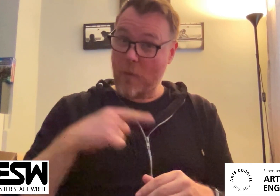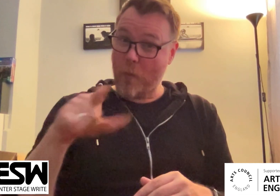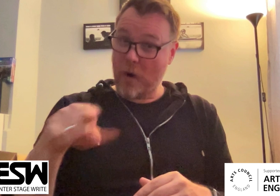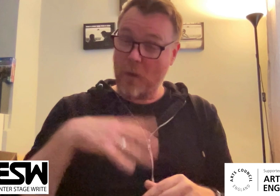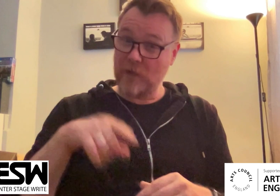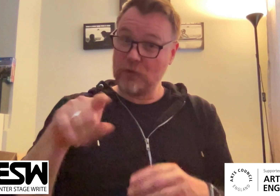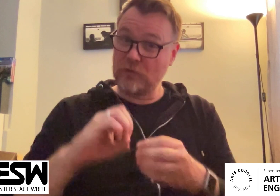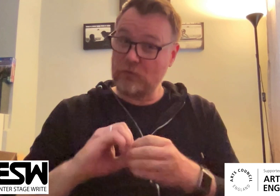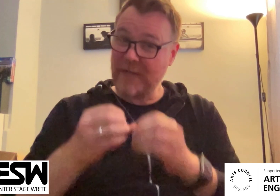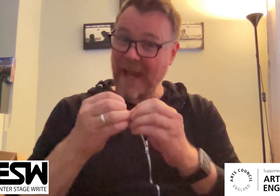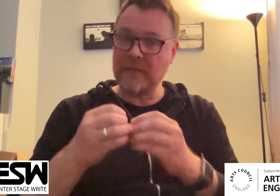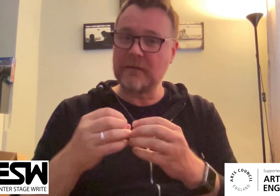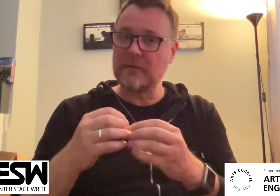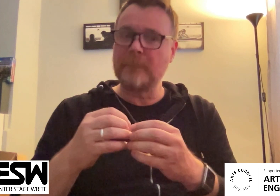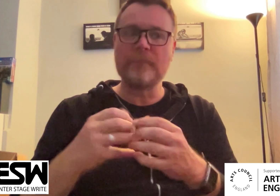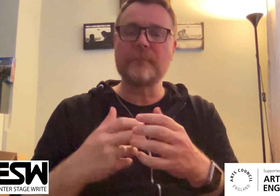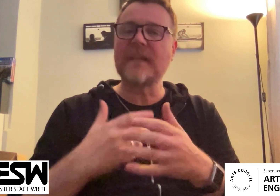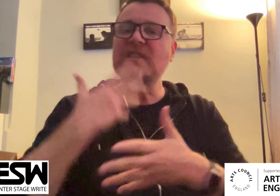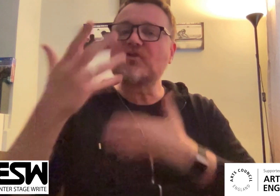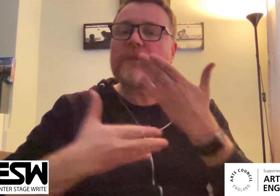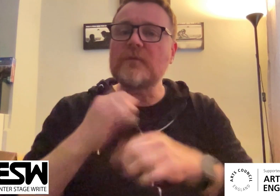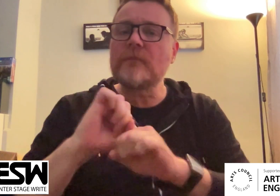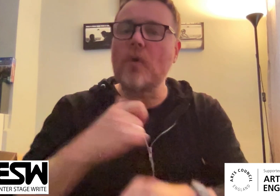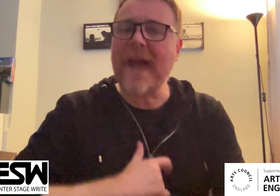So I want you to create a character to do with your story.